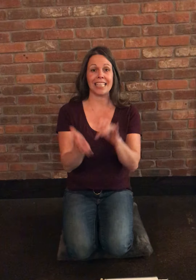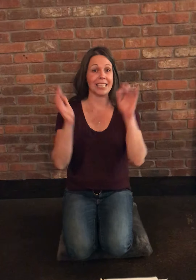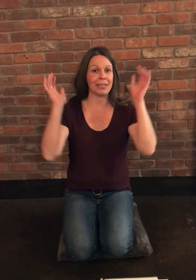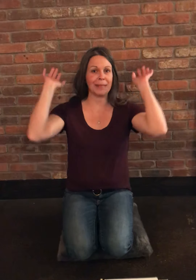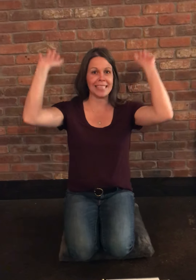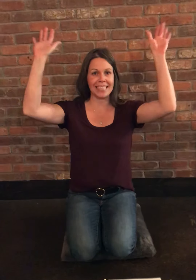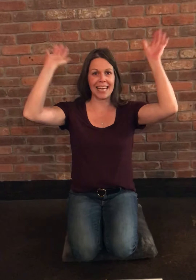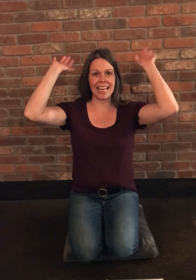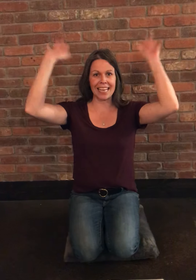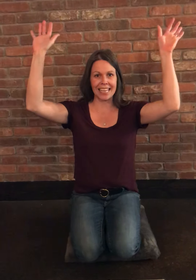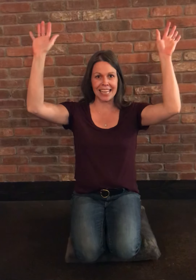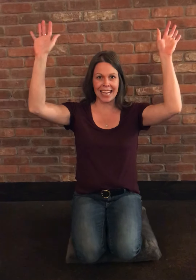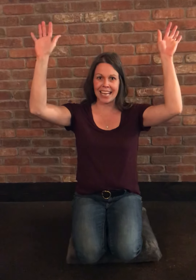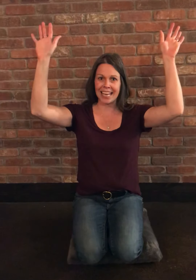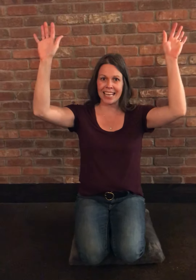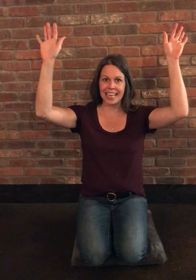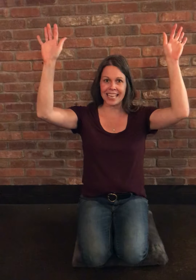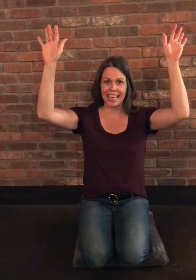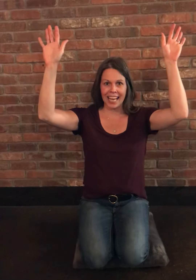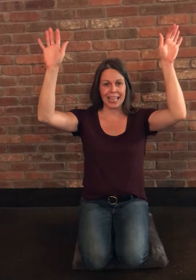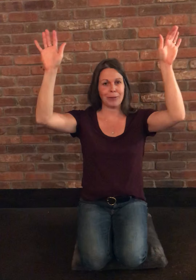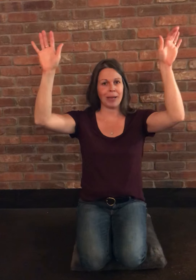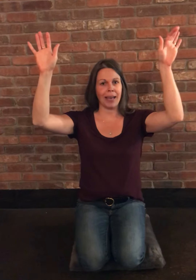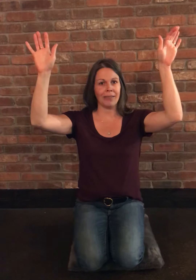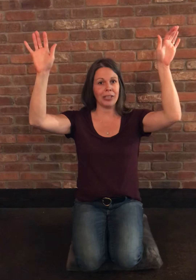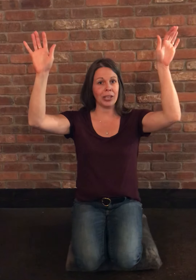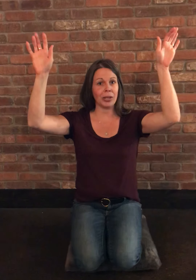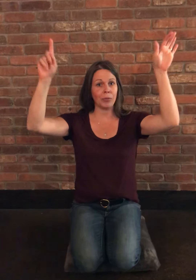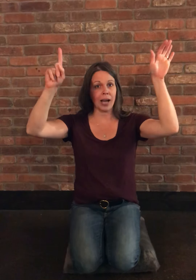the Messiah. And then we have year